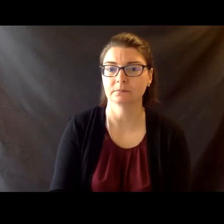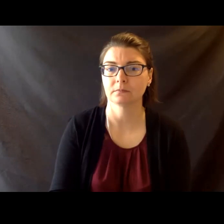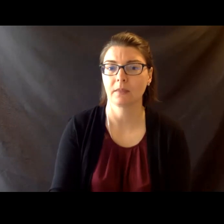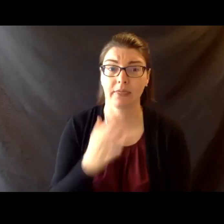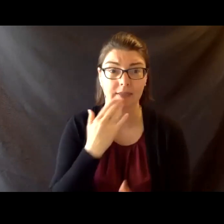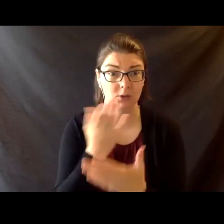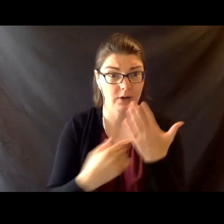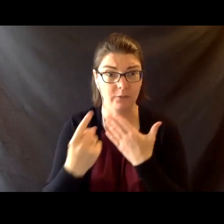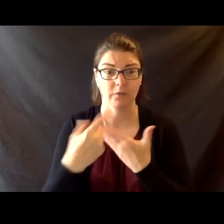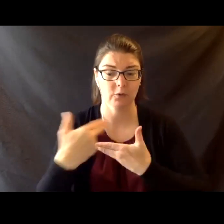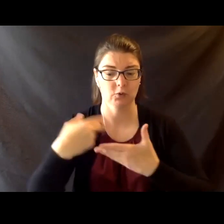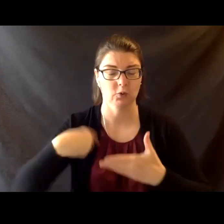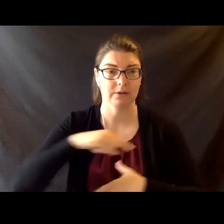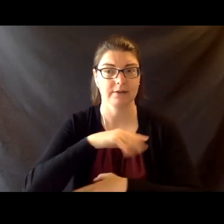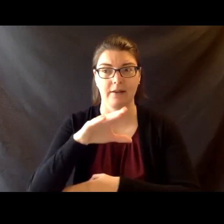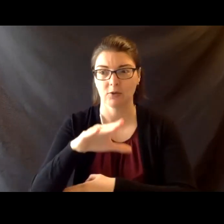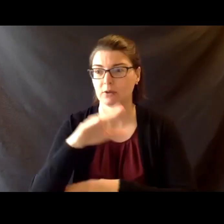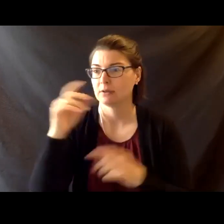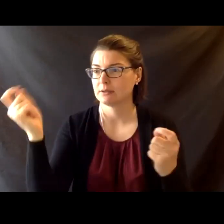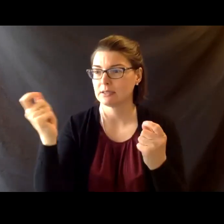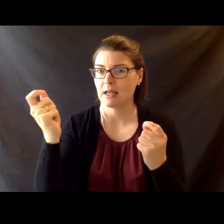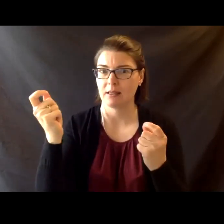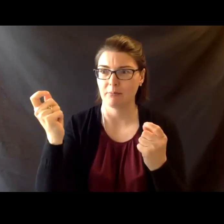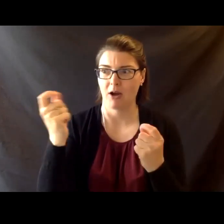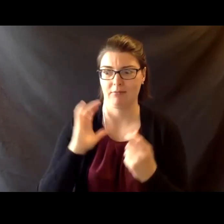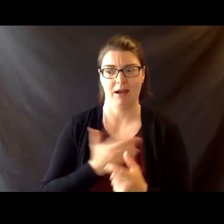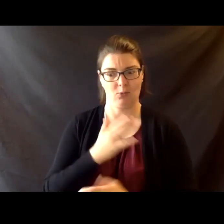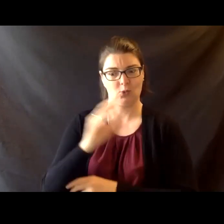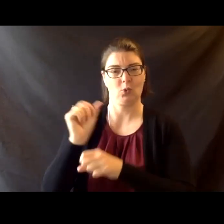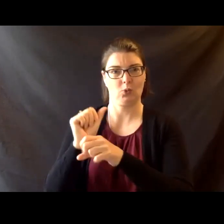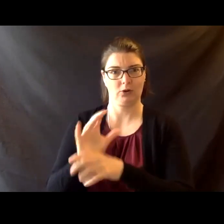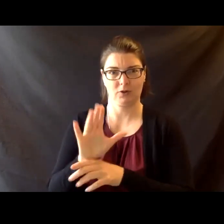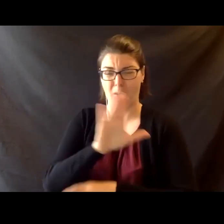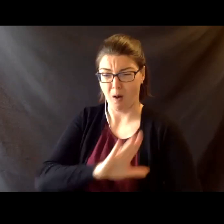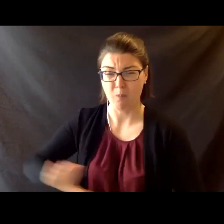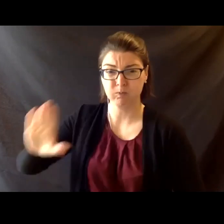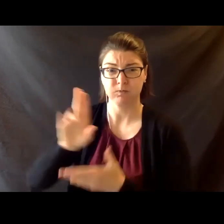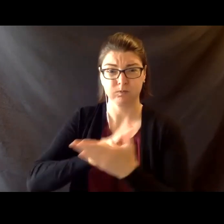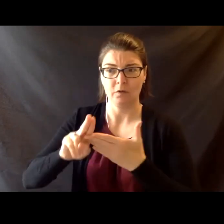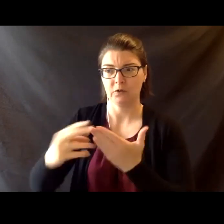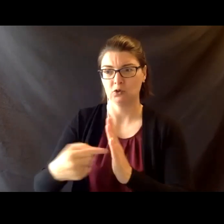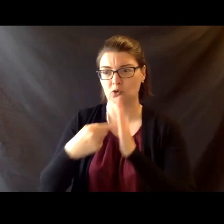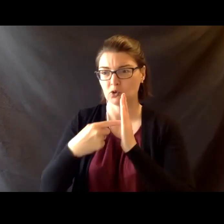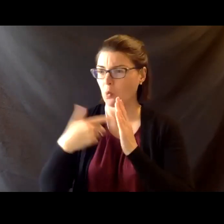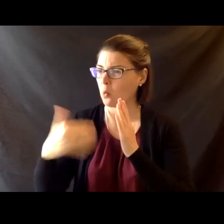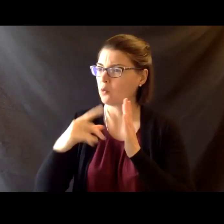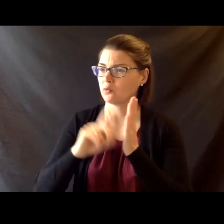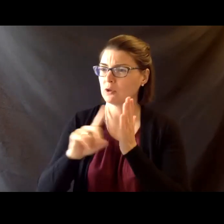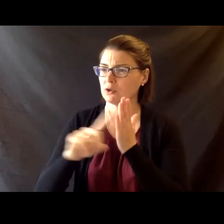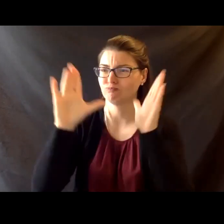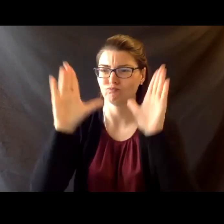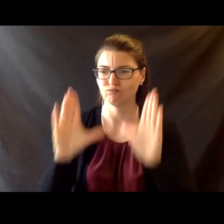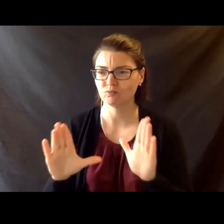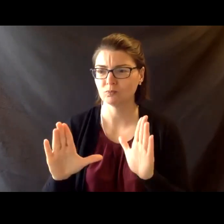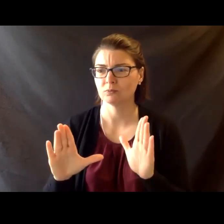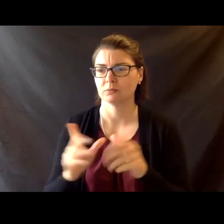to celebrate the achievements of colleagues across the university who have demonstrated research excellence through